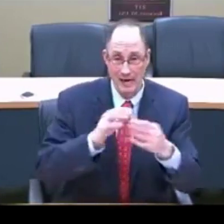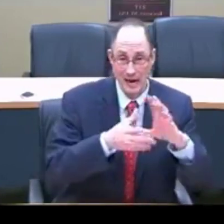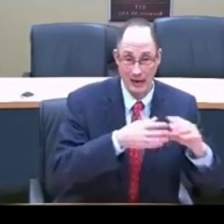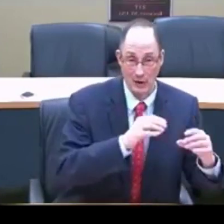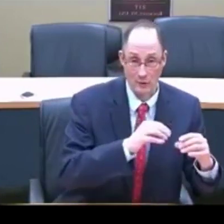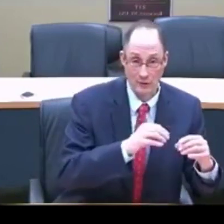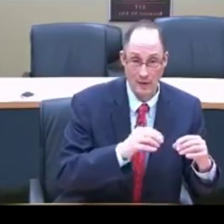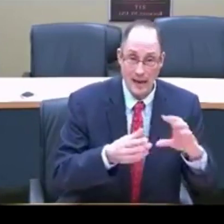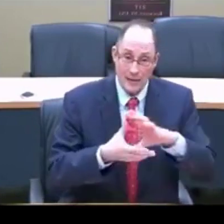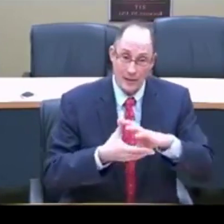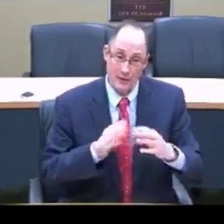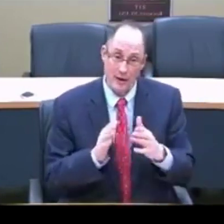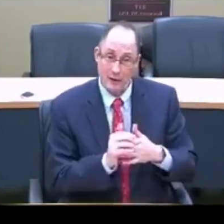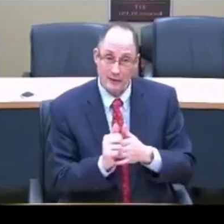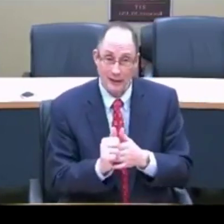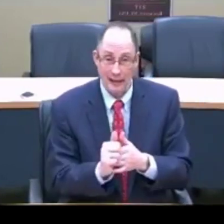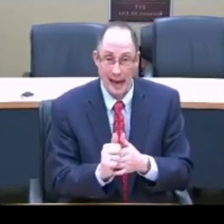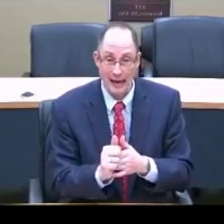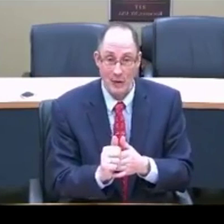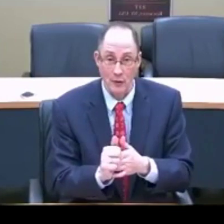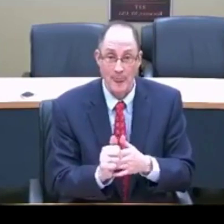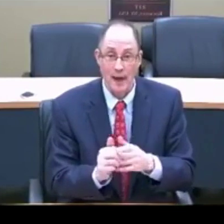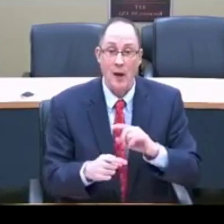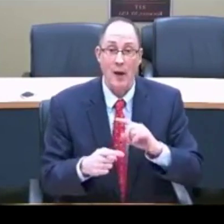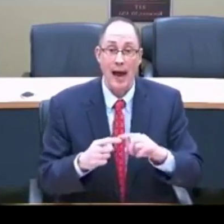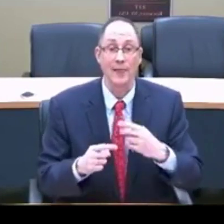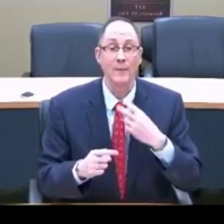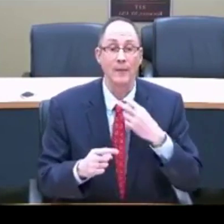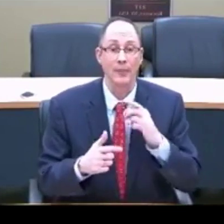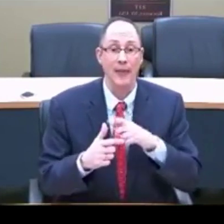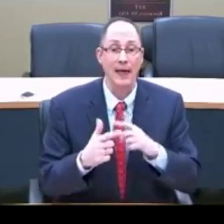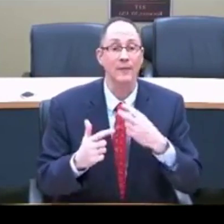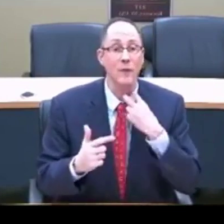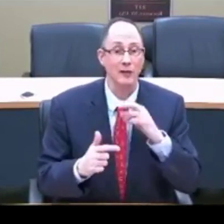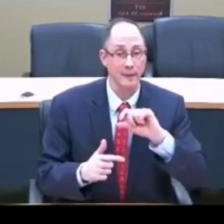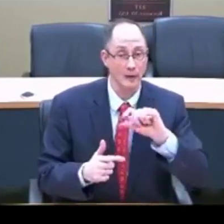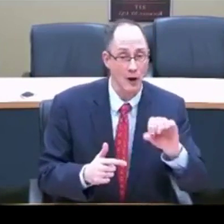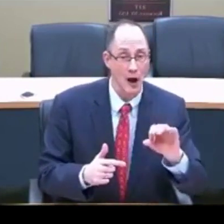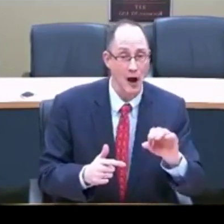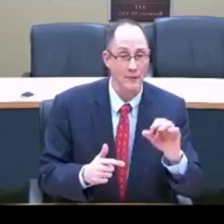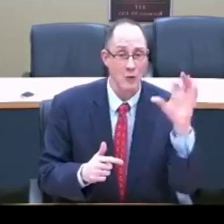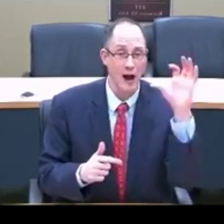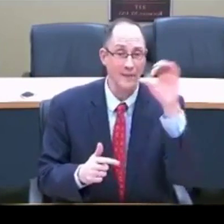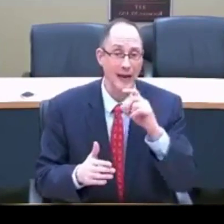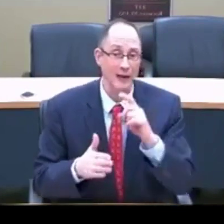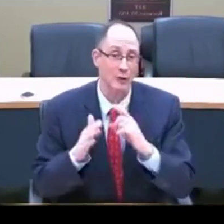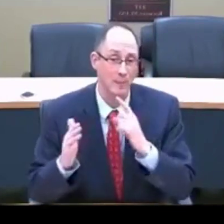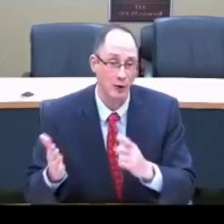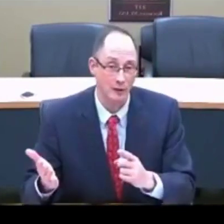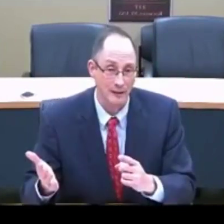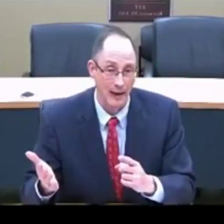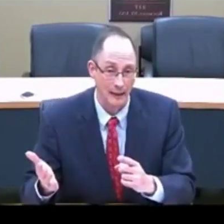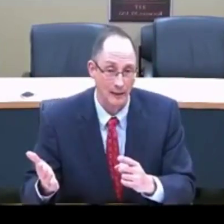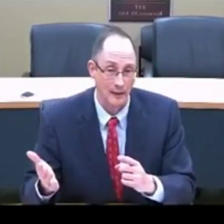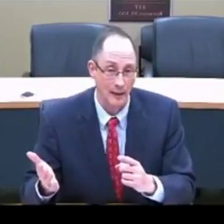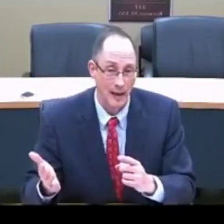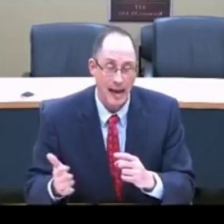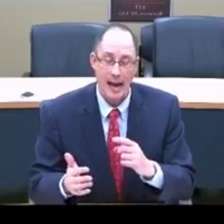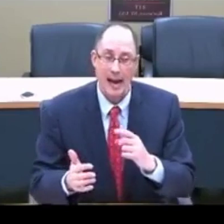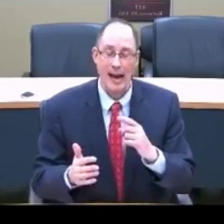scenarios. They're in areas of the guy, and then the voice would be turned off. You have to guess what the person is saying.